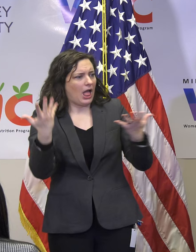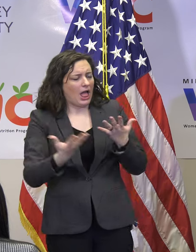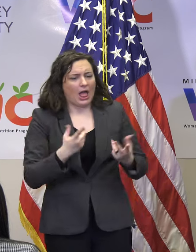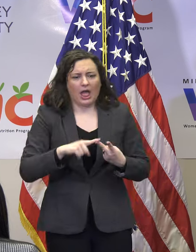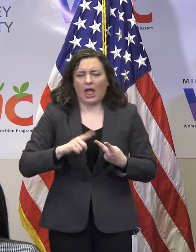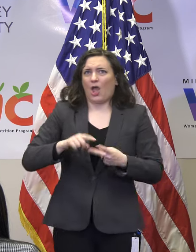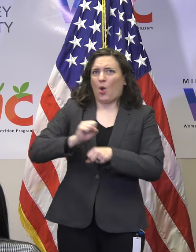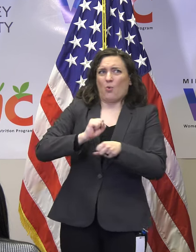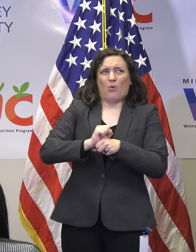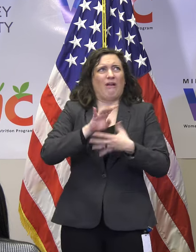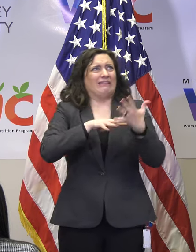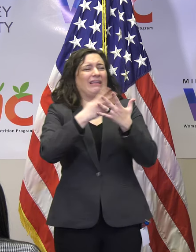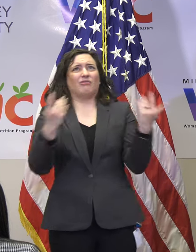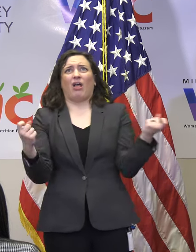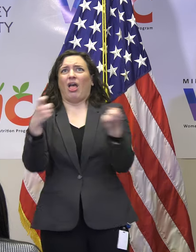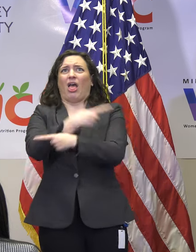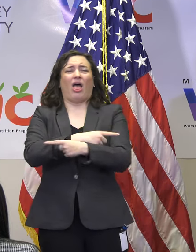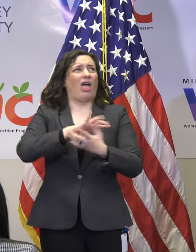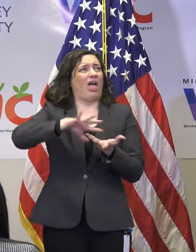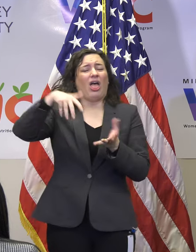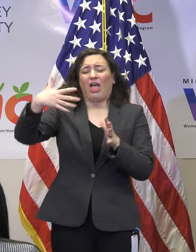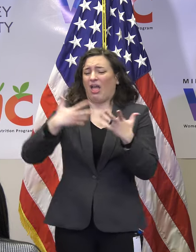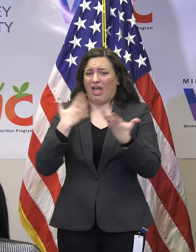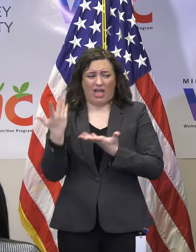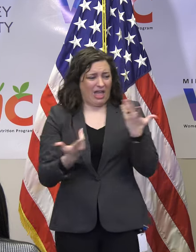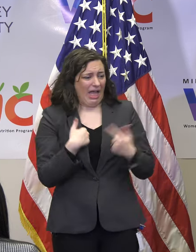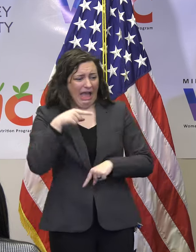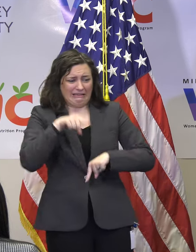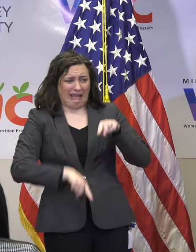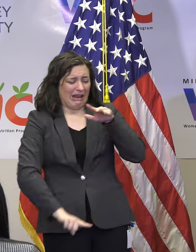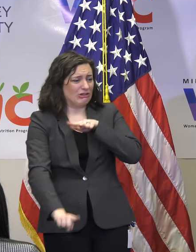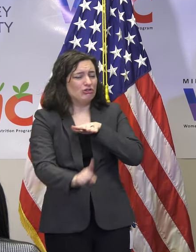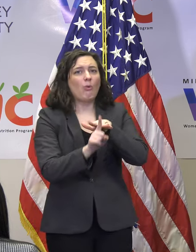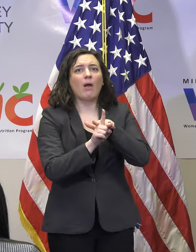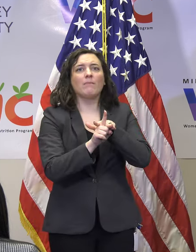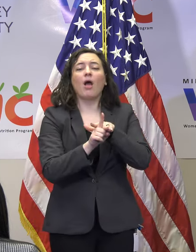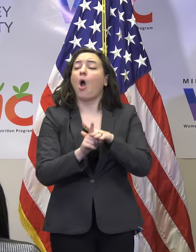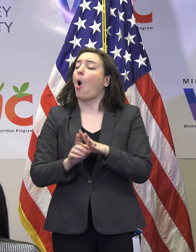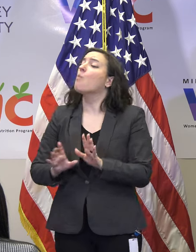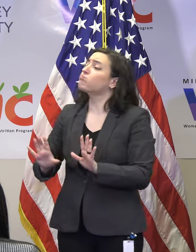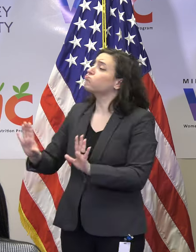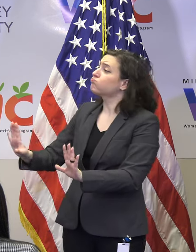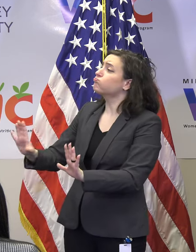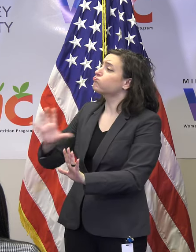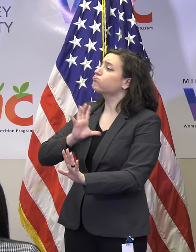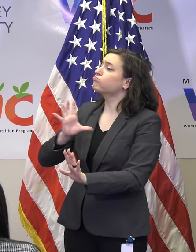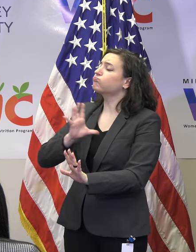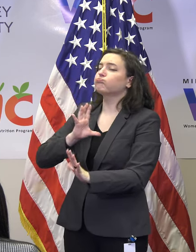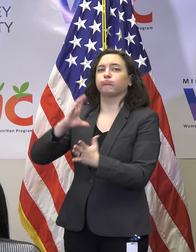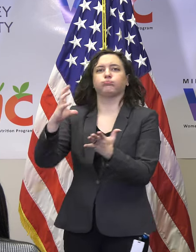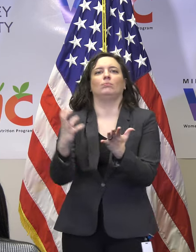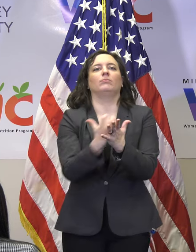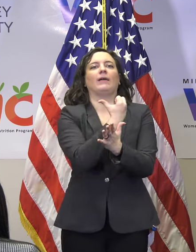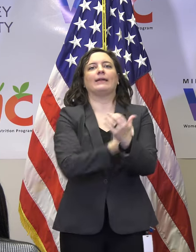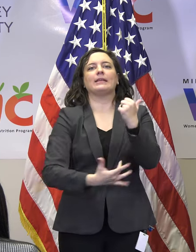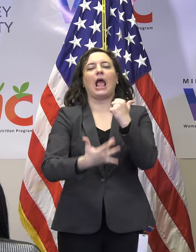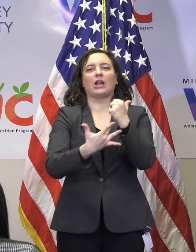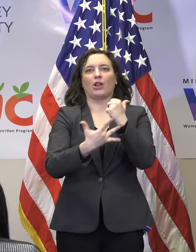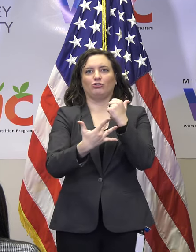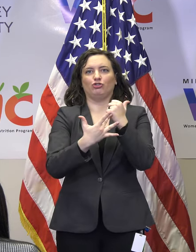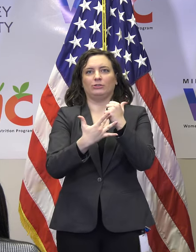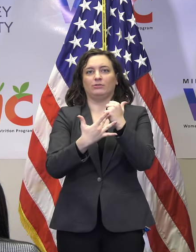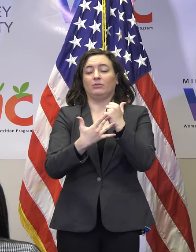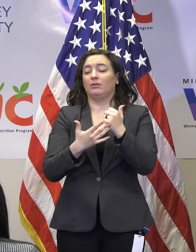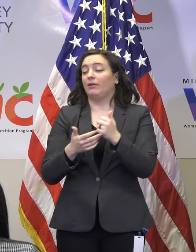they just can't get into the clinic, another opportunity to utilize technology so that connection continues, whether